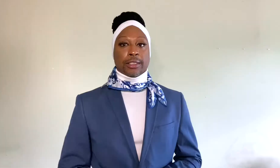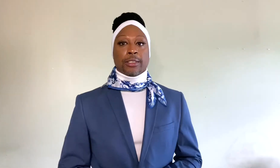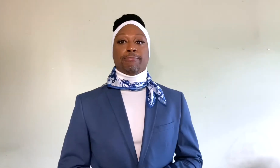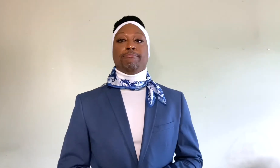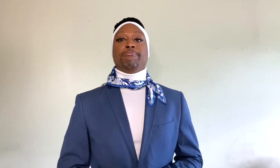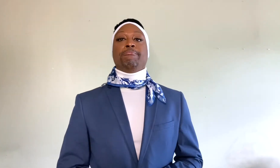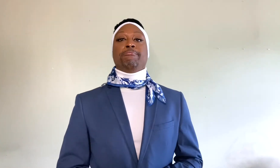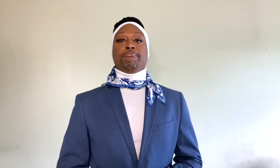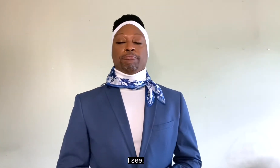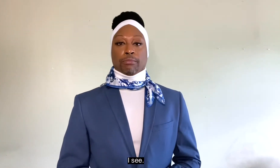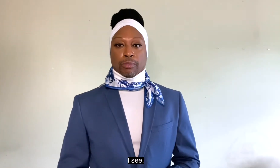I see.